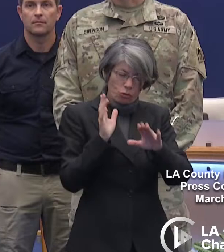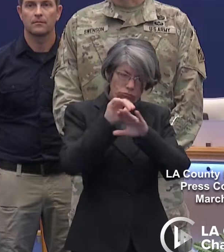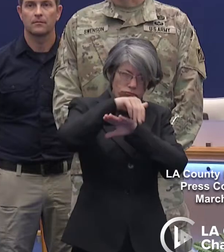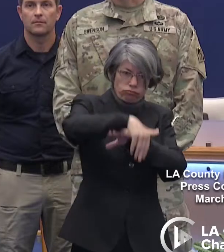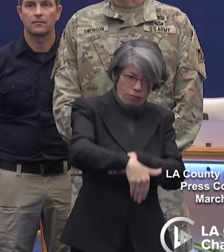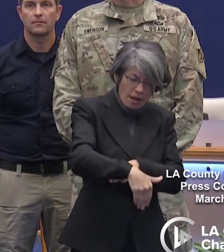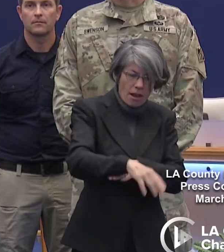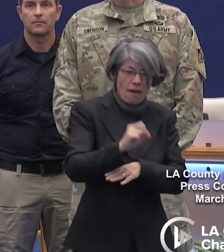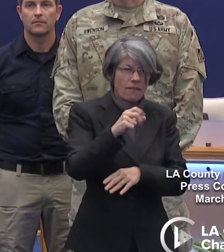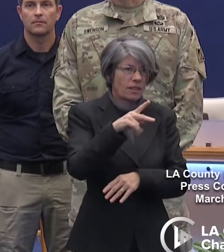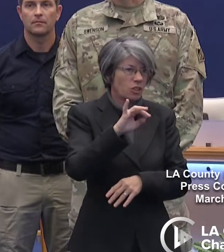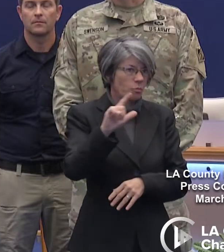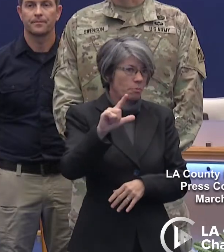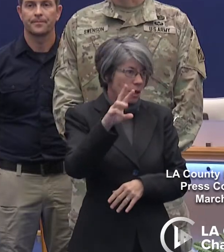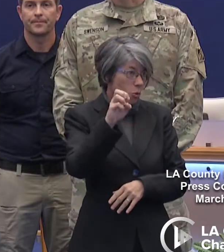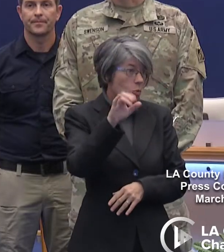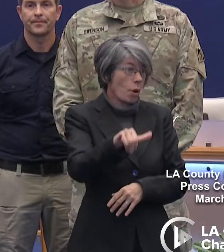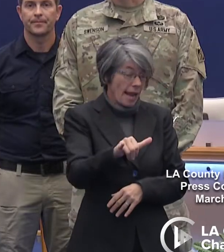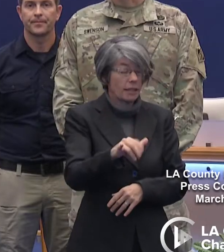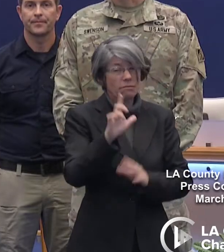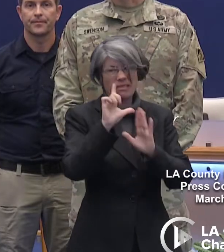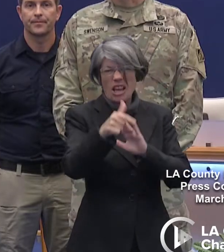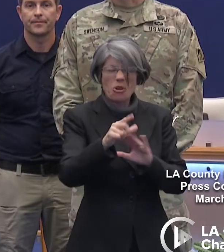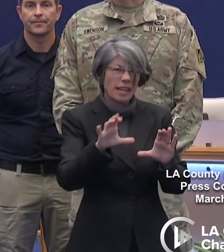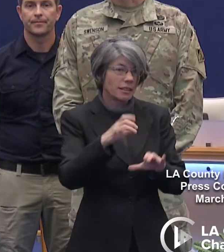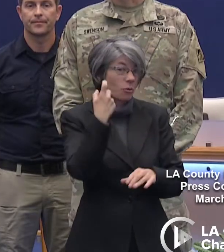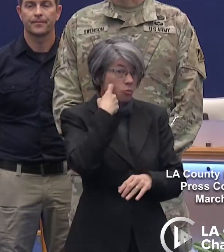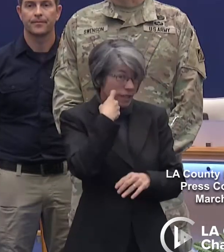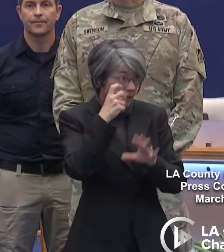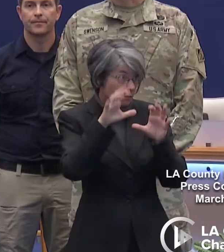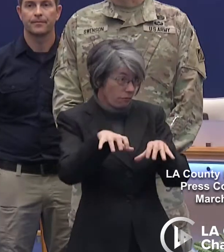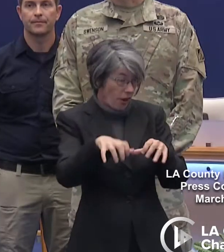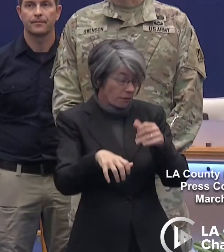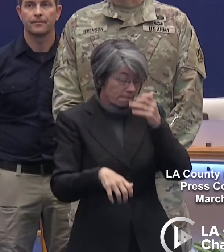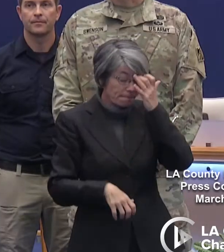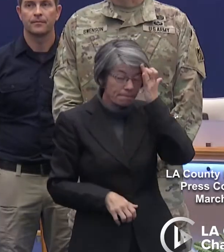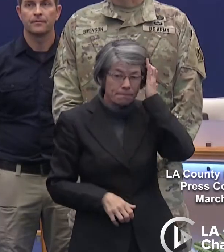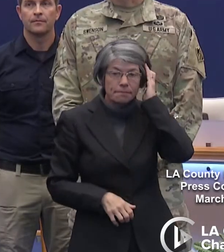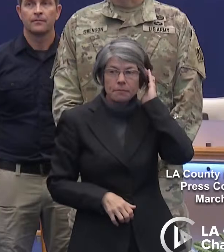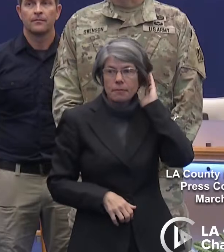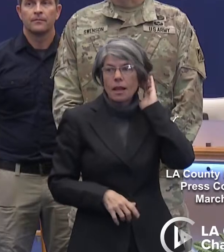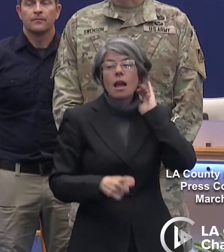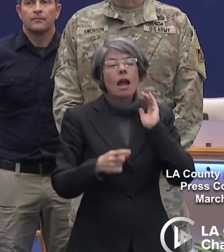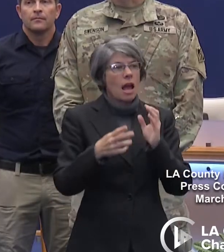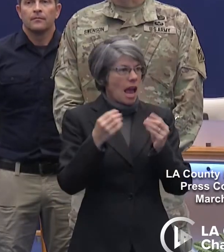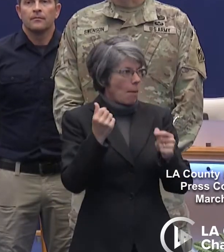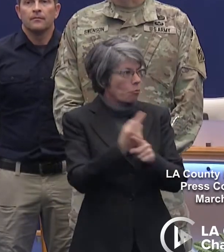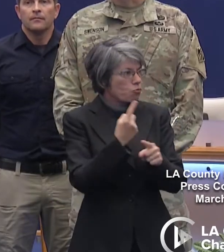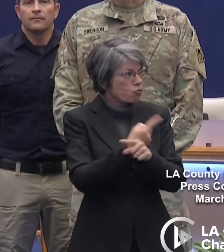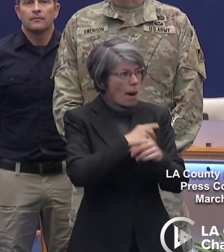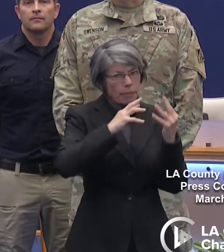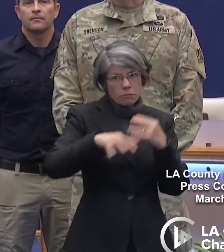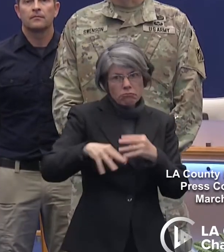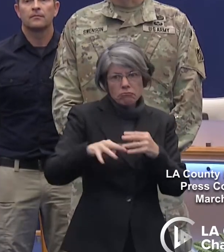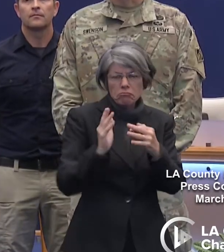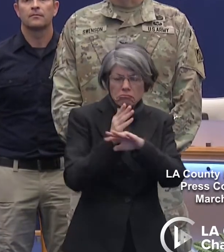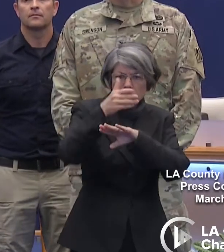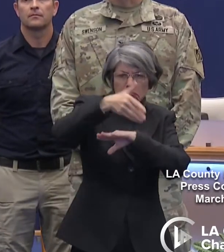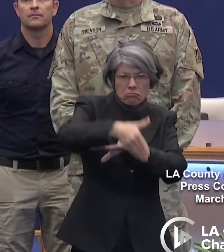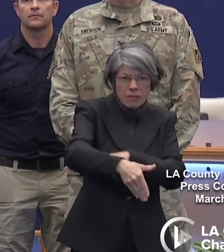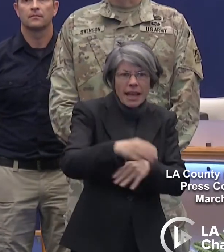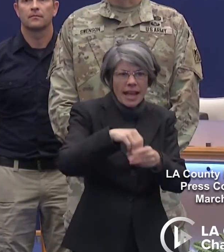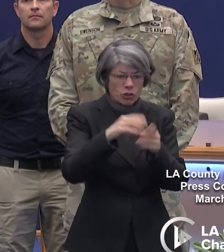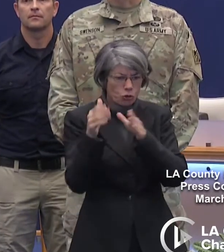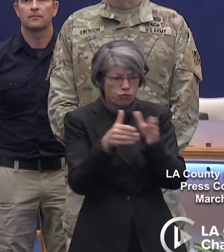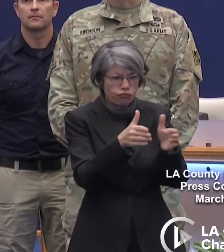over its spillway during this event at some point. It did that in the last event. The flows went over the spillway, ended up in the